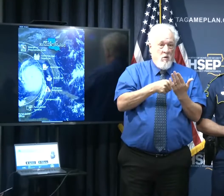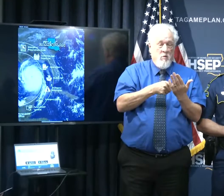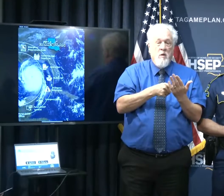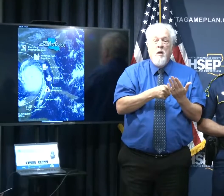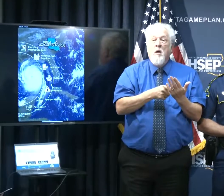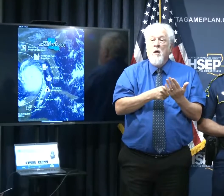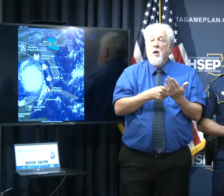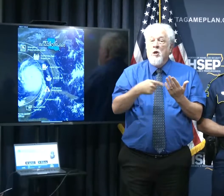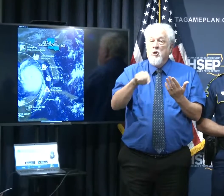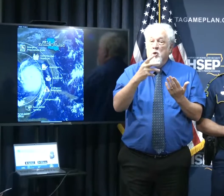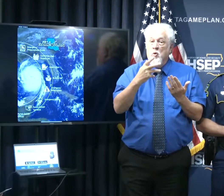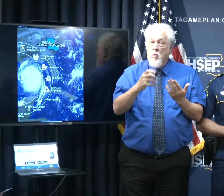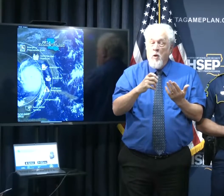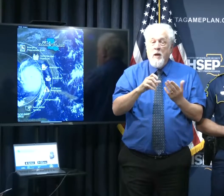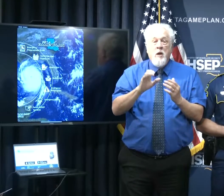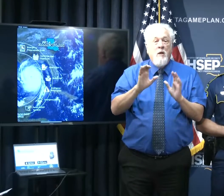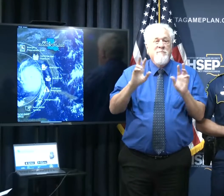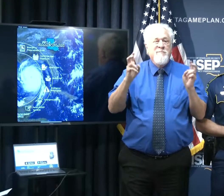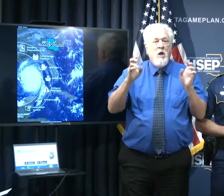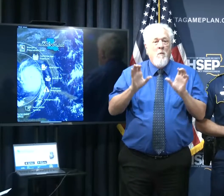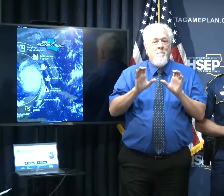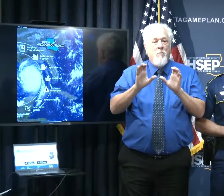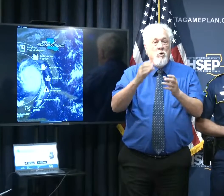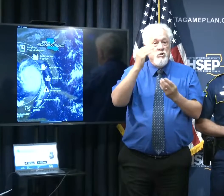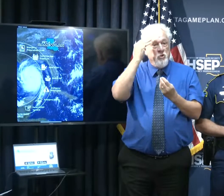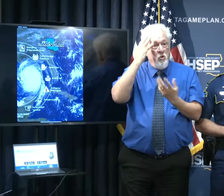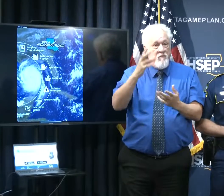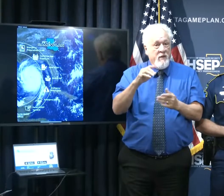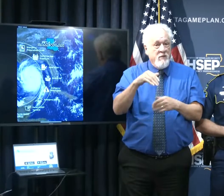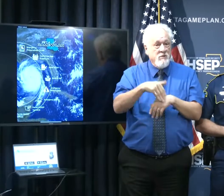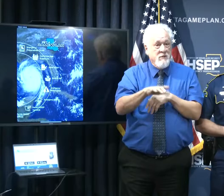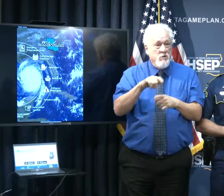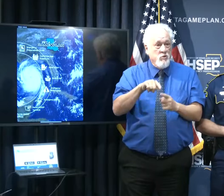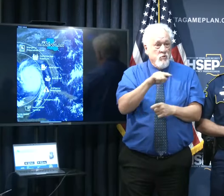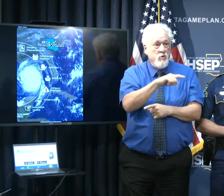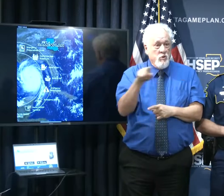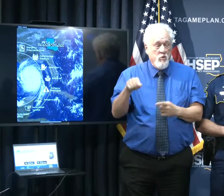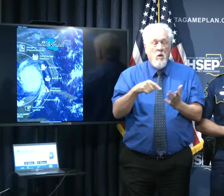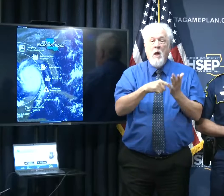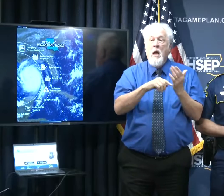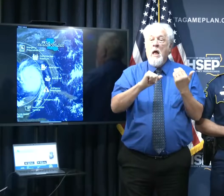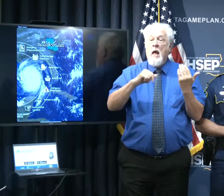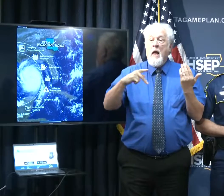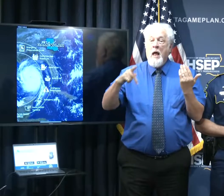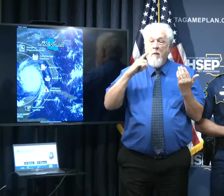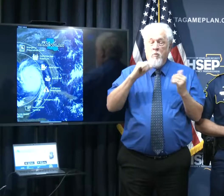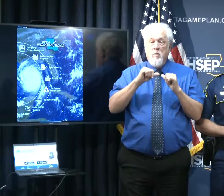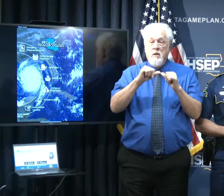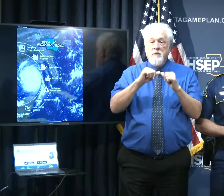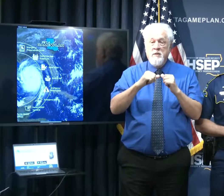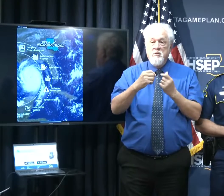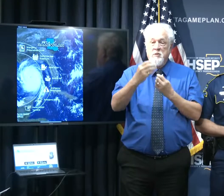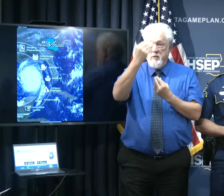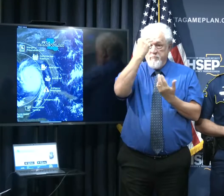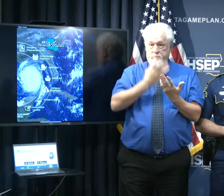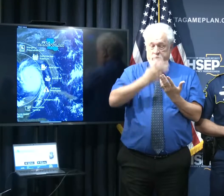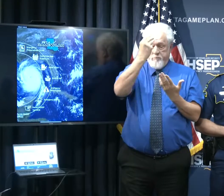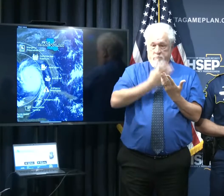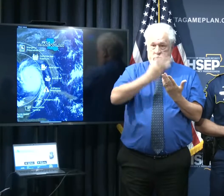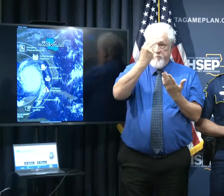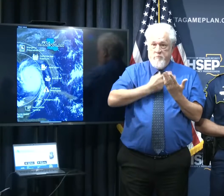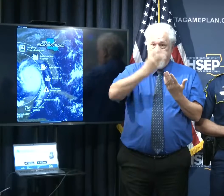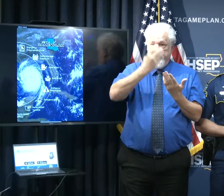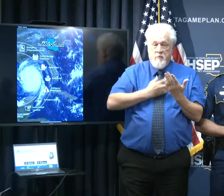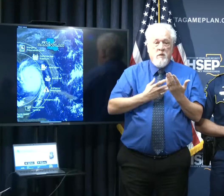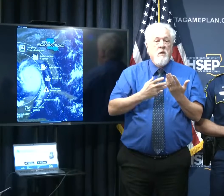whether or not you want push notifications sent to you. This app will continuously keep you informed,